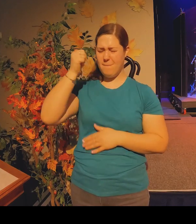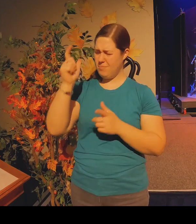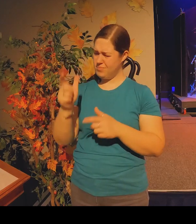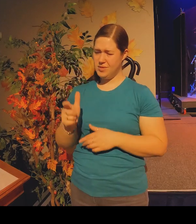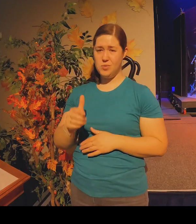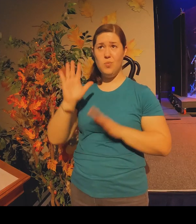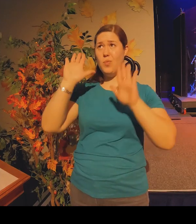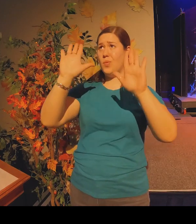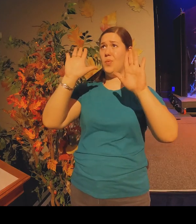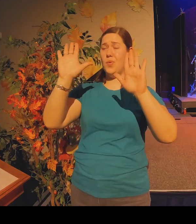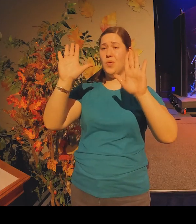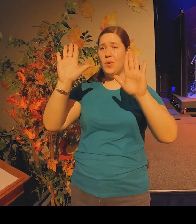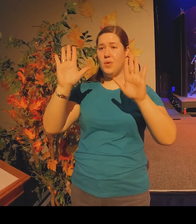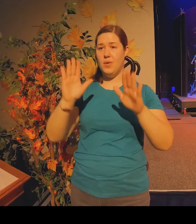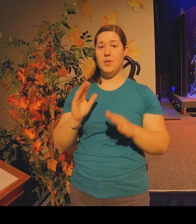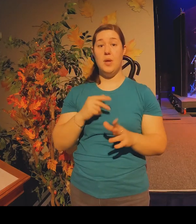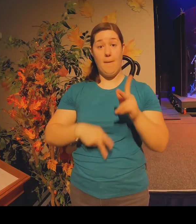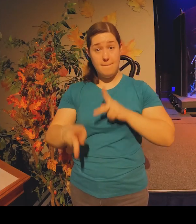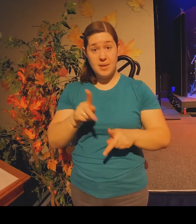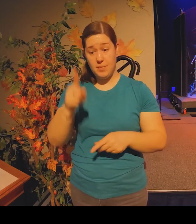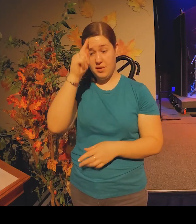the Apostle Paul.